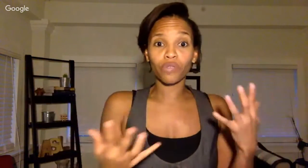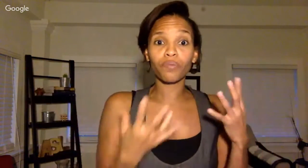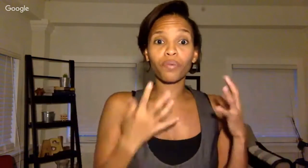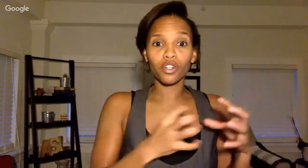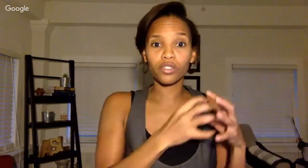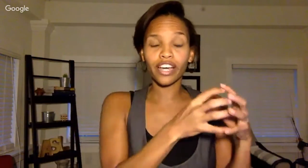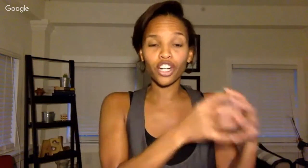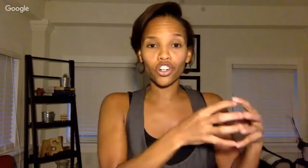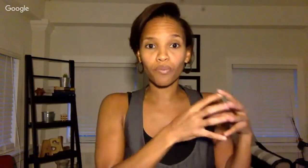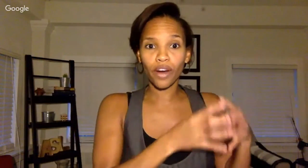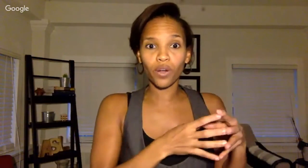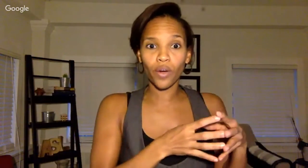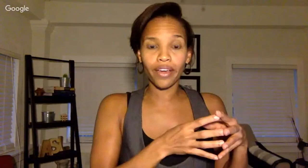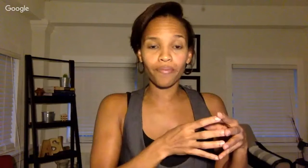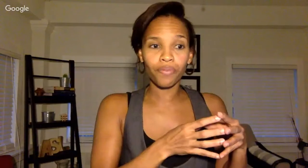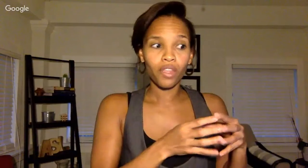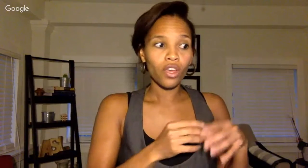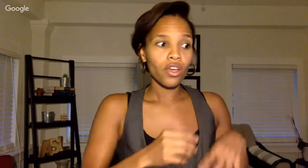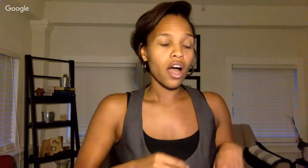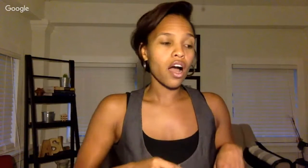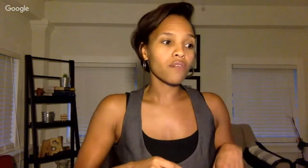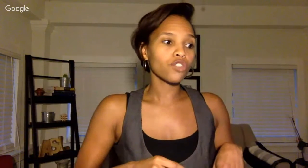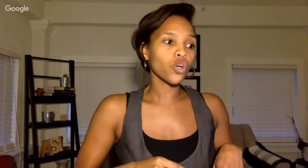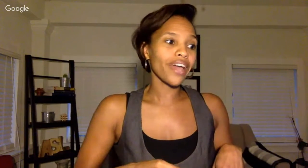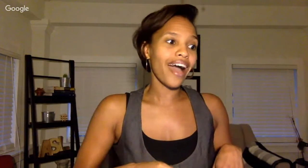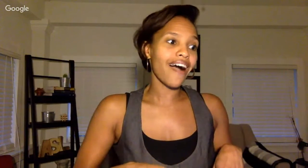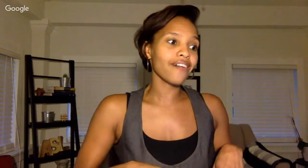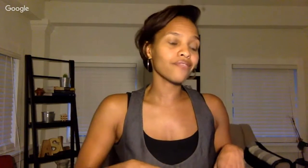we set her up right away. So we have,